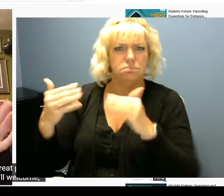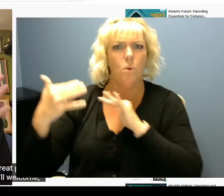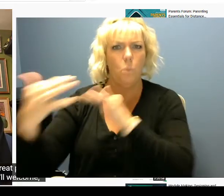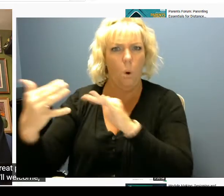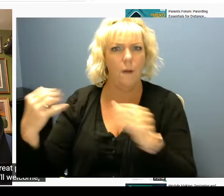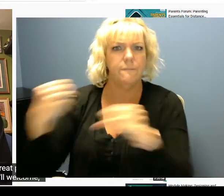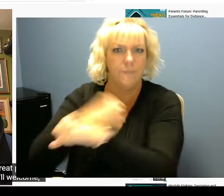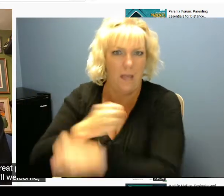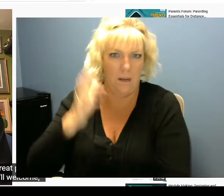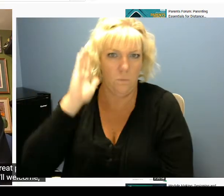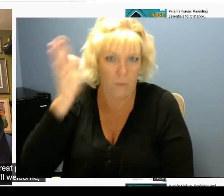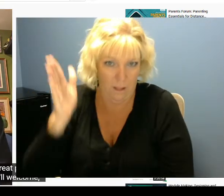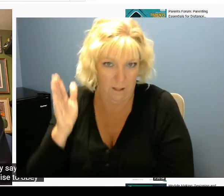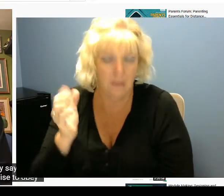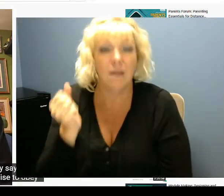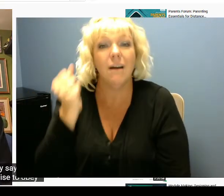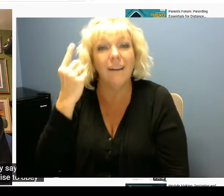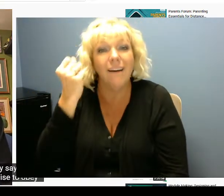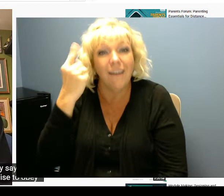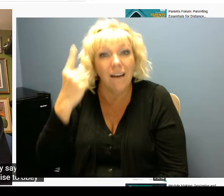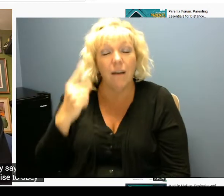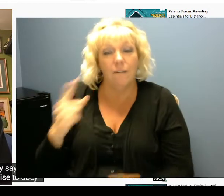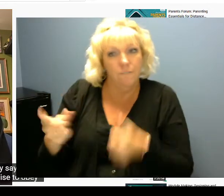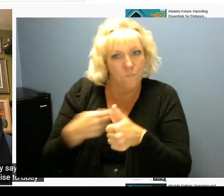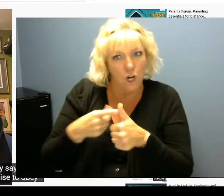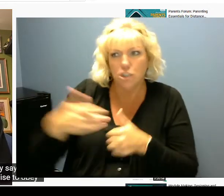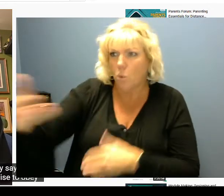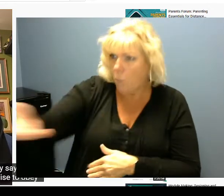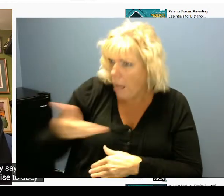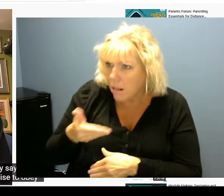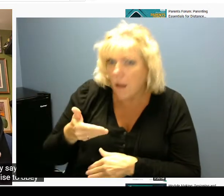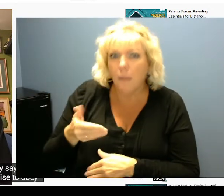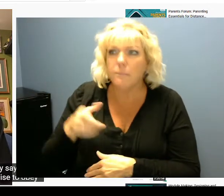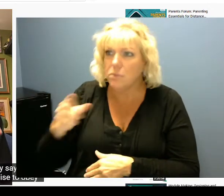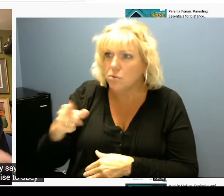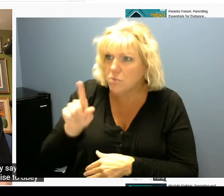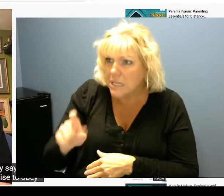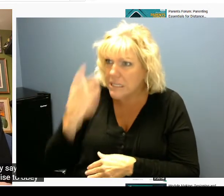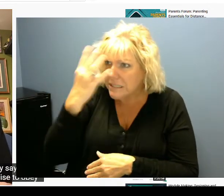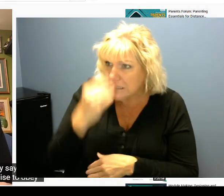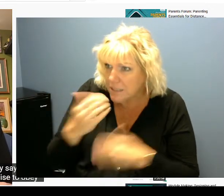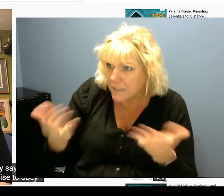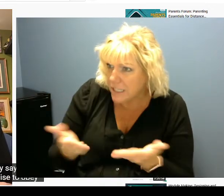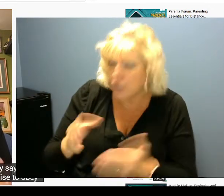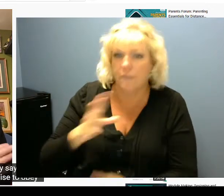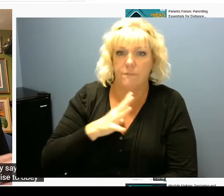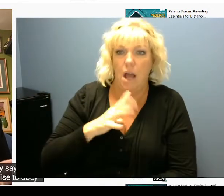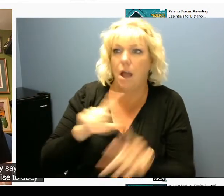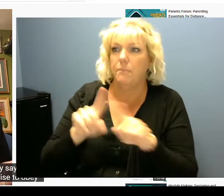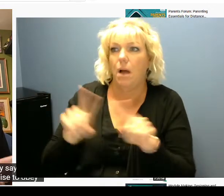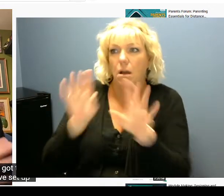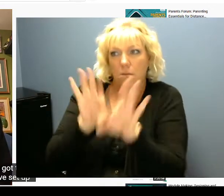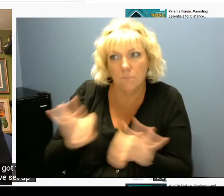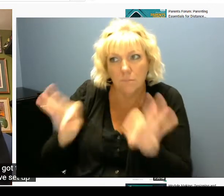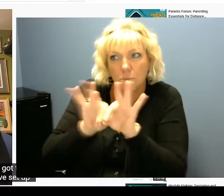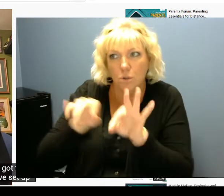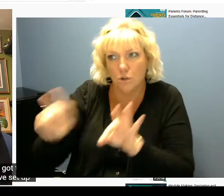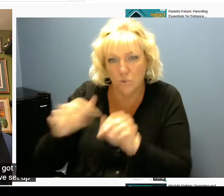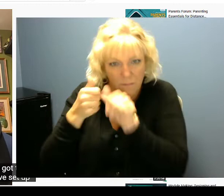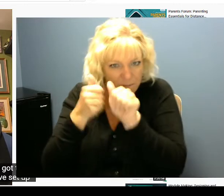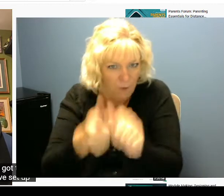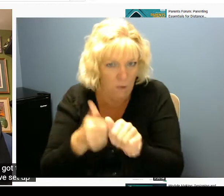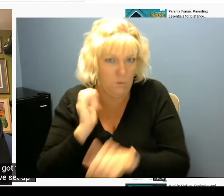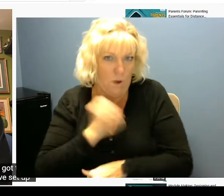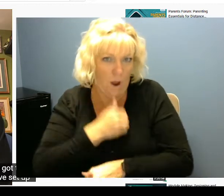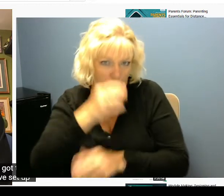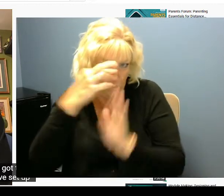They'll welcome you in, right? They'll welcome shelter to people, they say, as long as they're obedient and they promise to obey. So they're